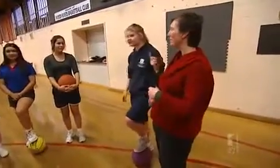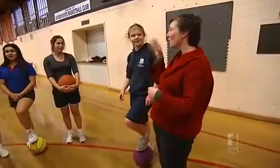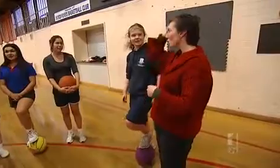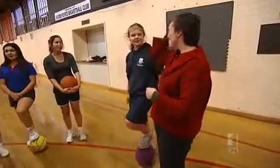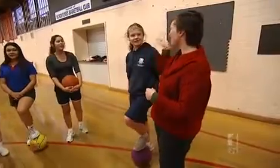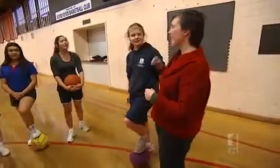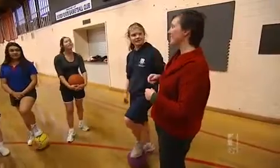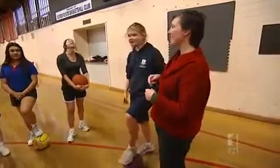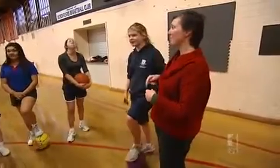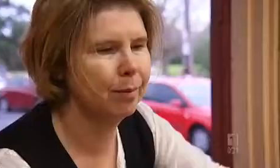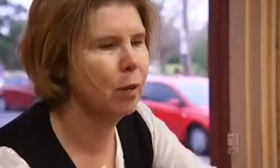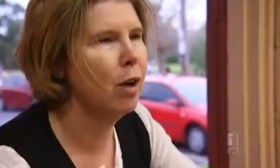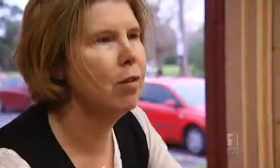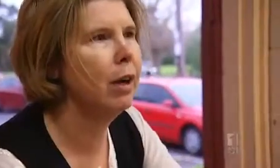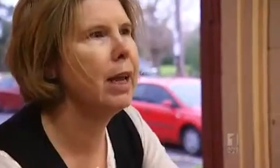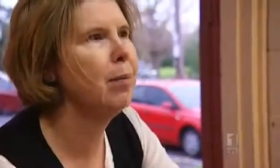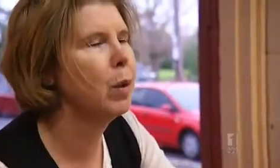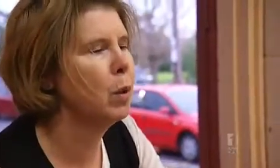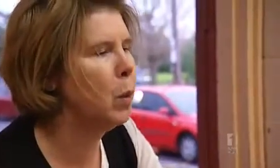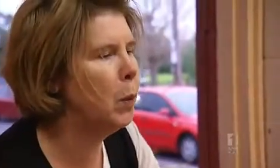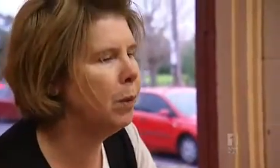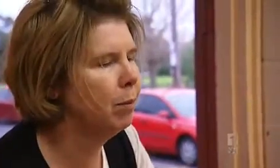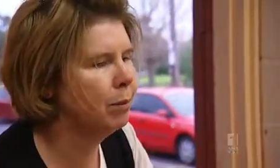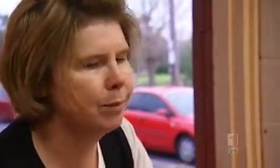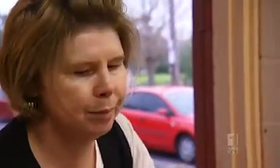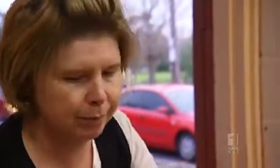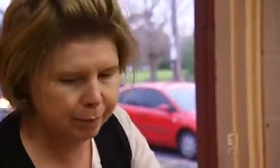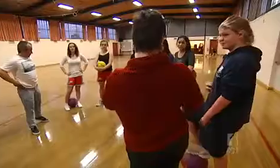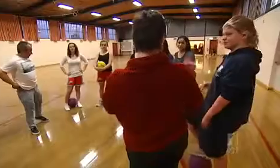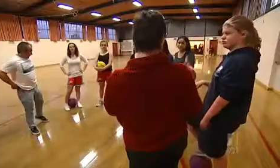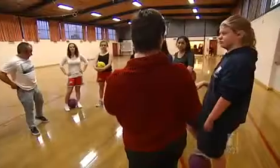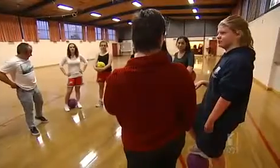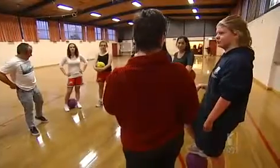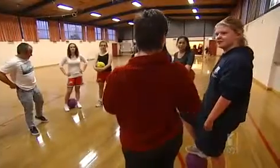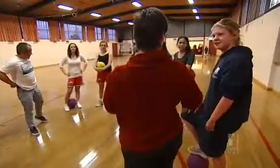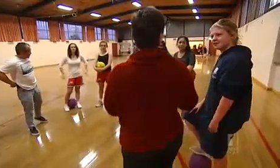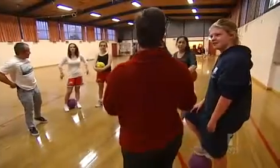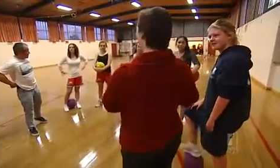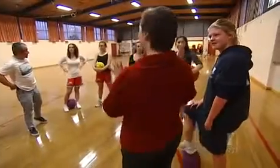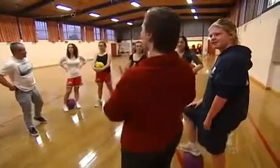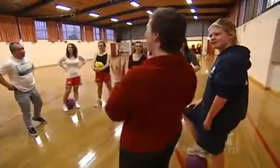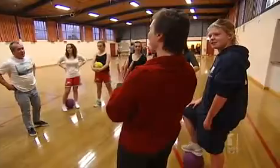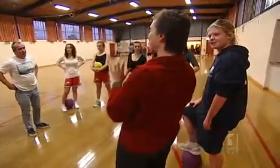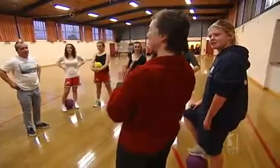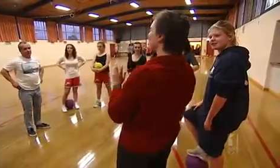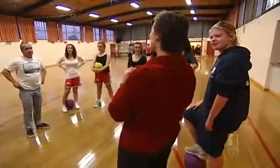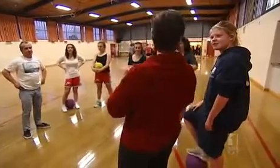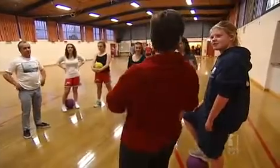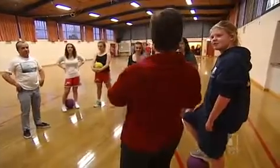deaf because it's too embarrassing having your mother interpret for teenage girl conversations. So one of the